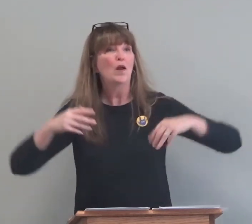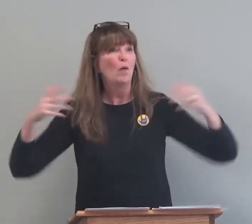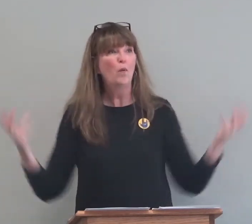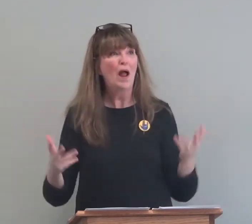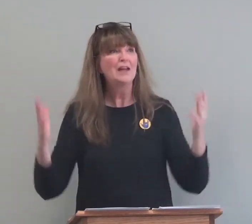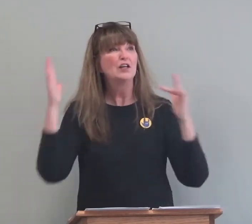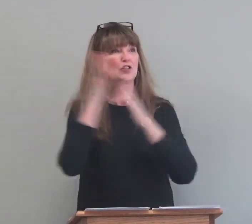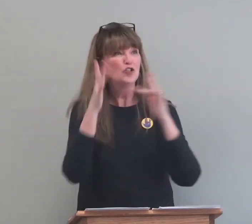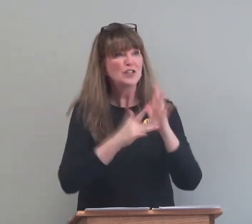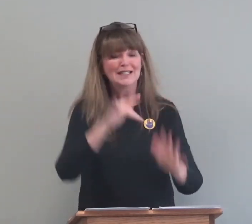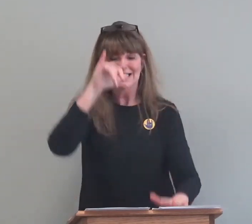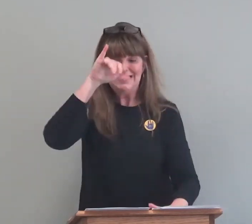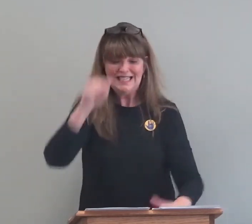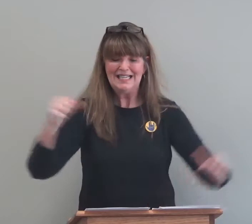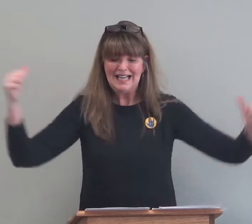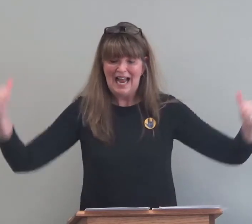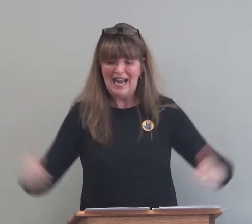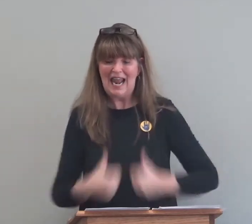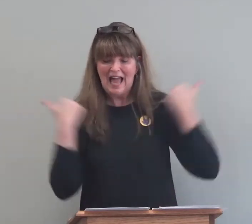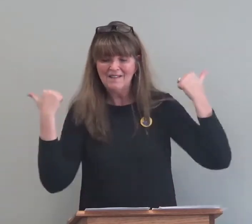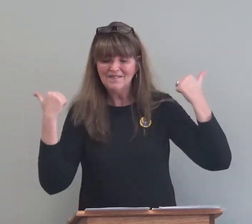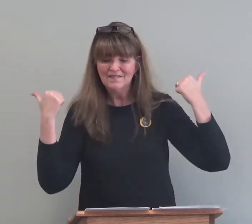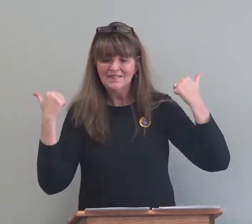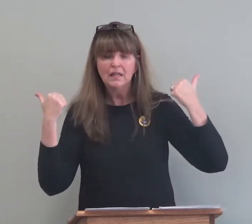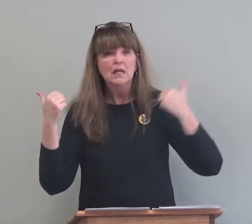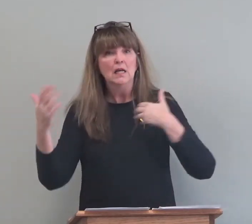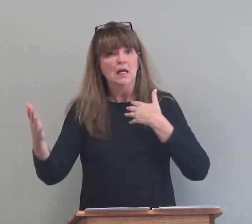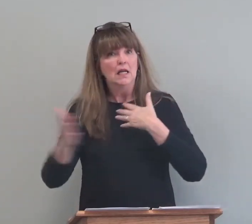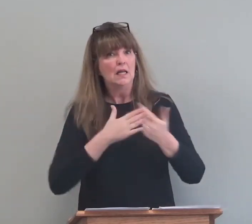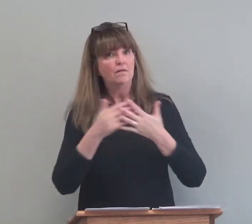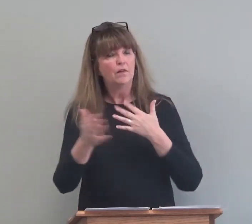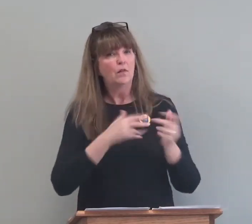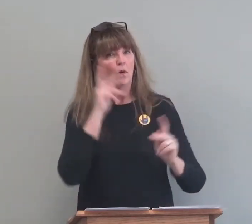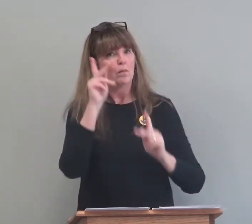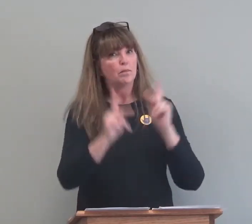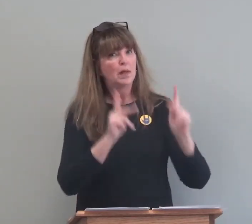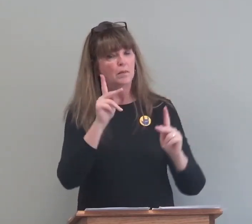it. The story stayed that Jesus is alive.